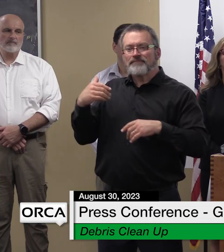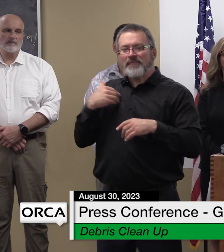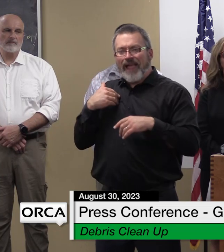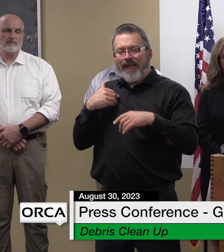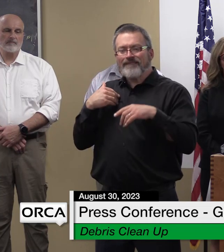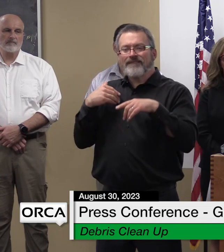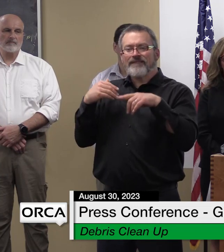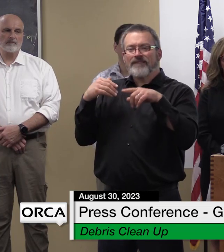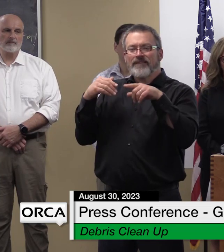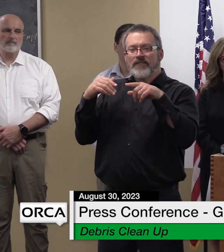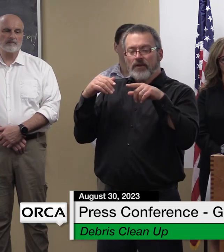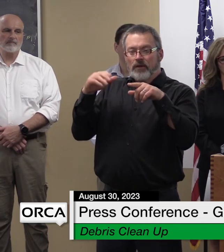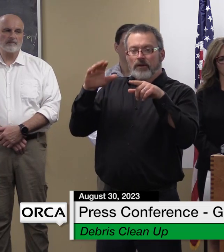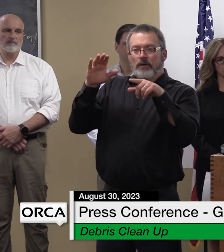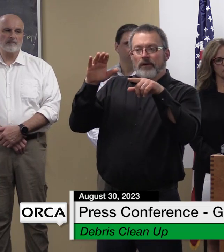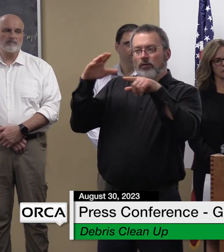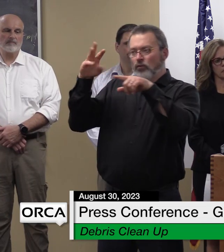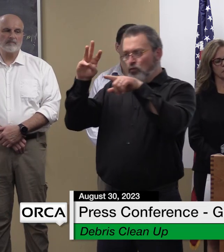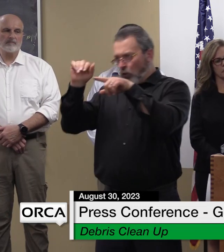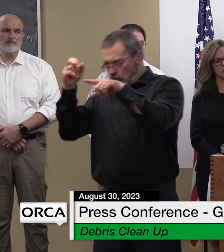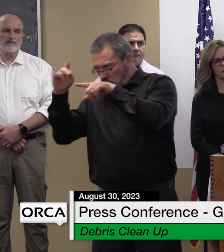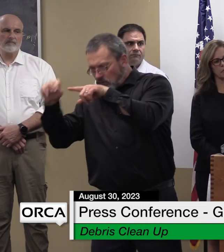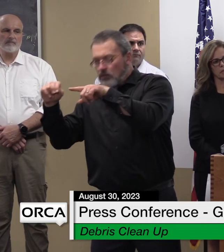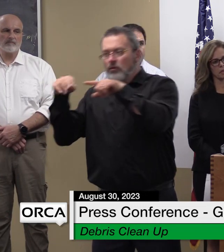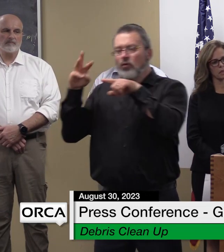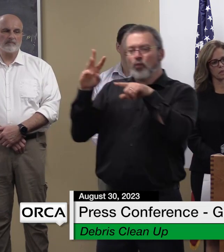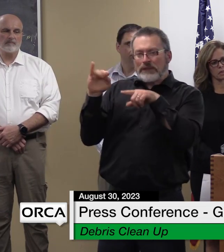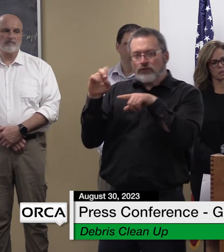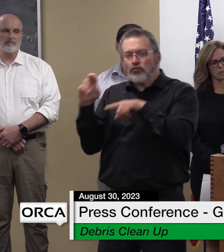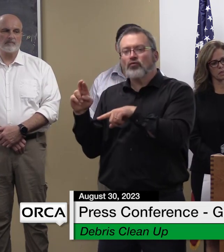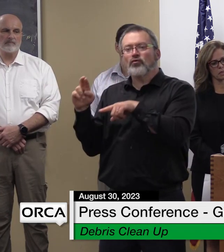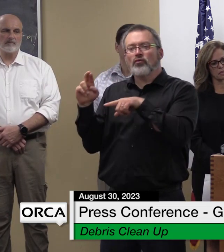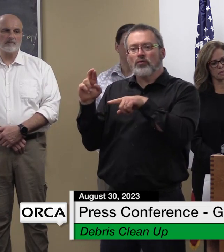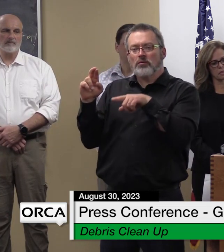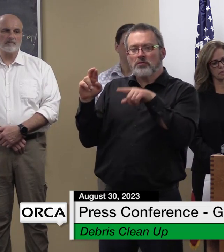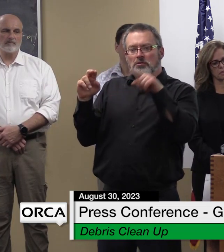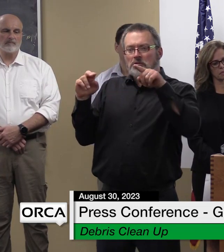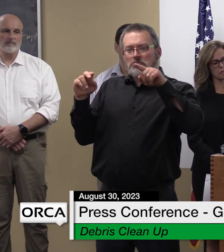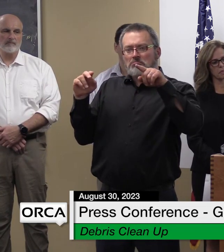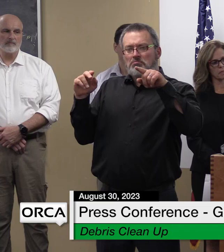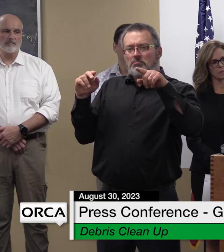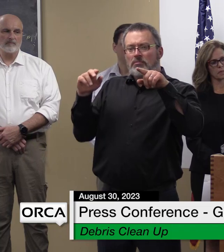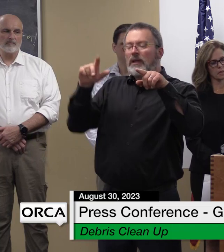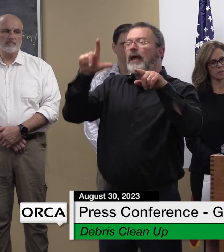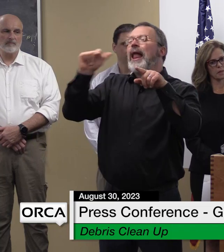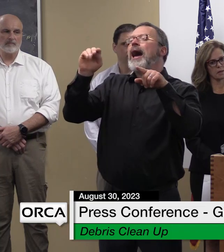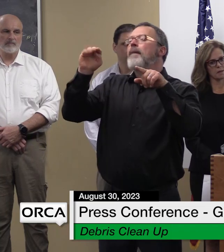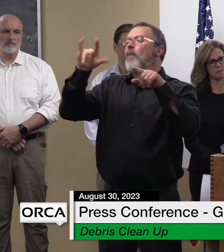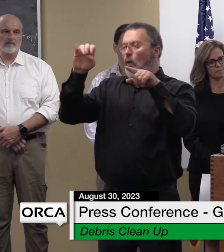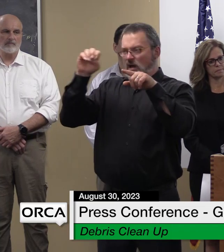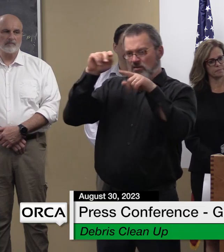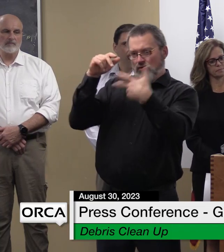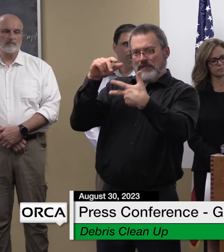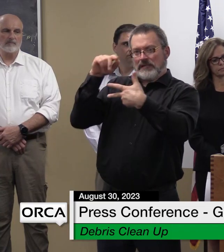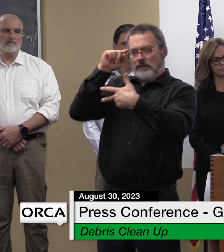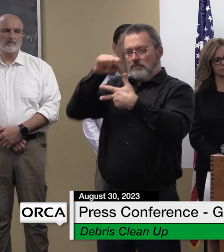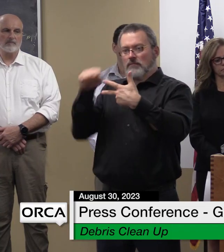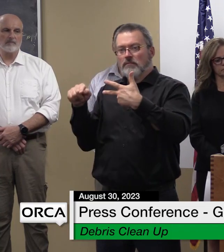For this, disaster solutions can include temporary transportable houses, mobile